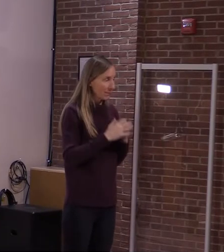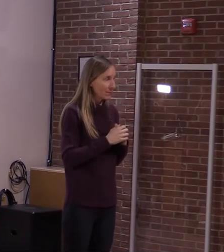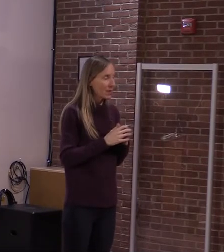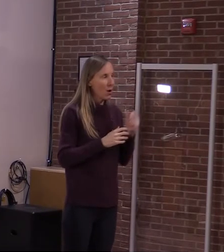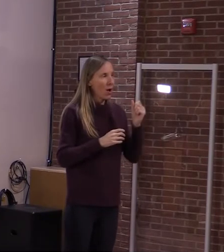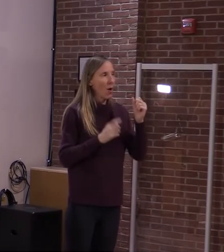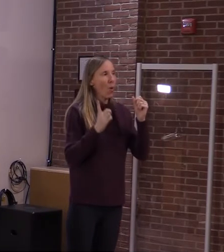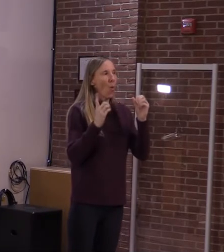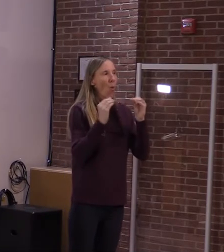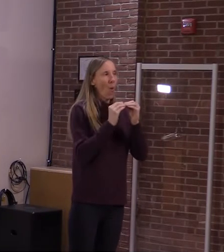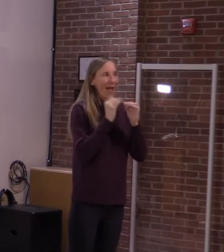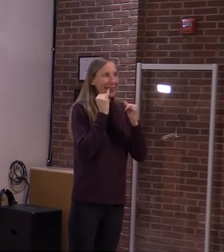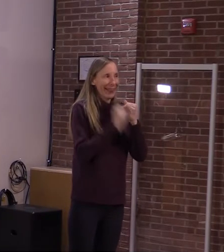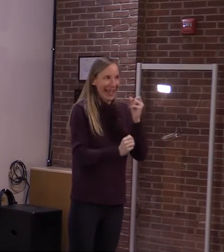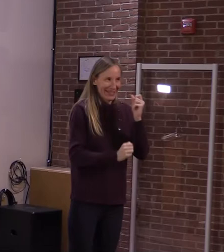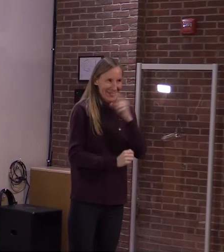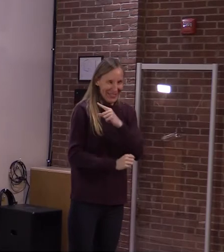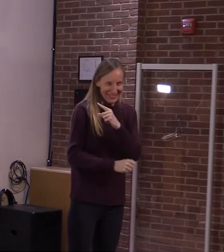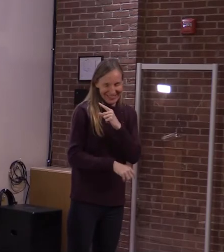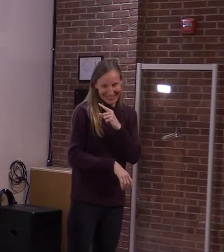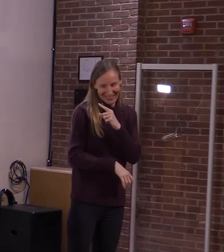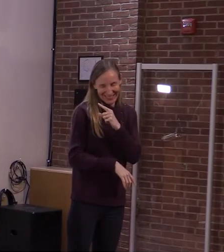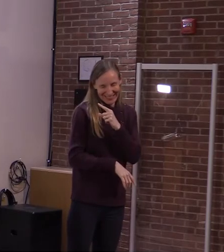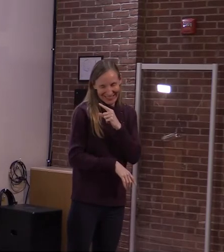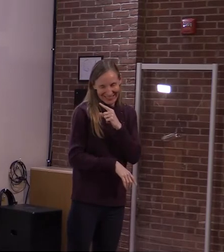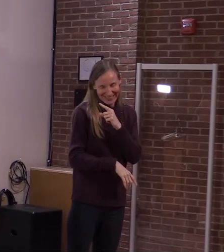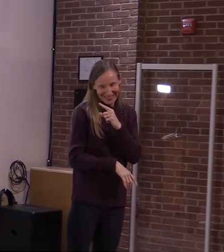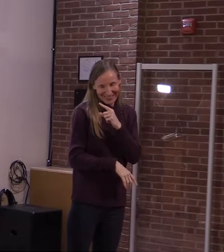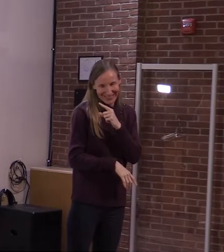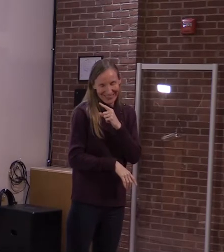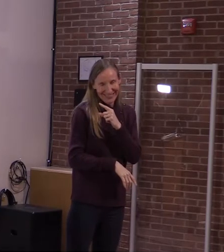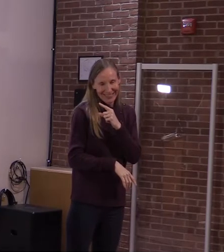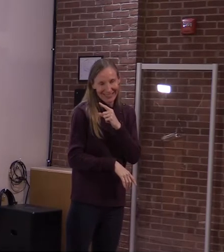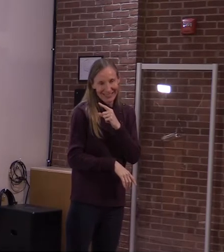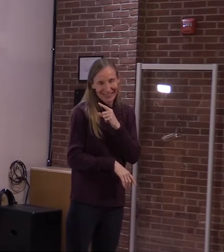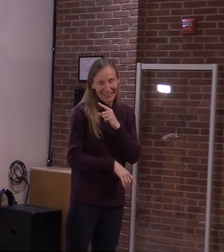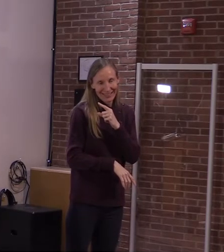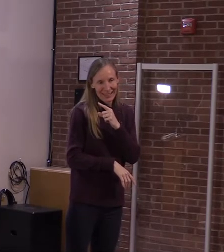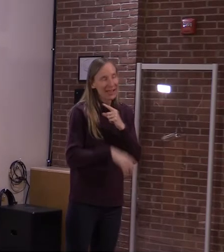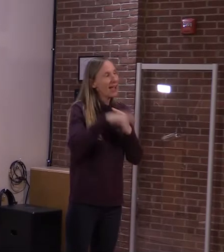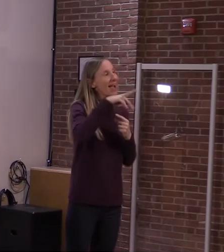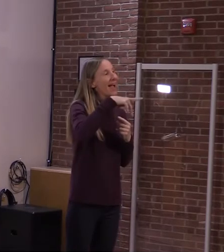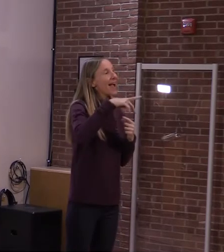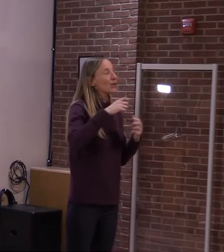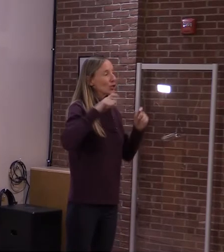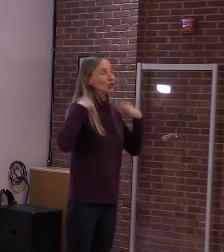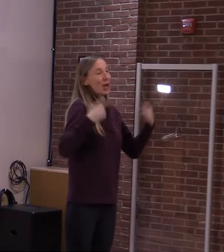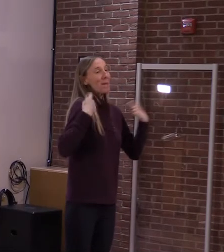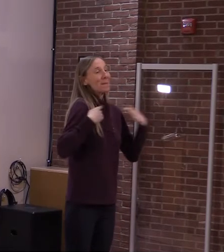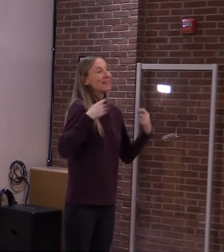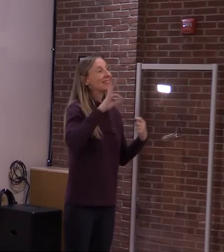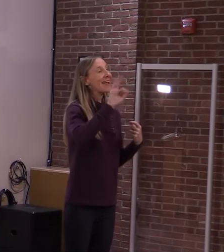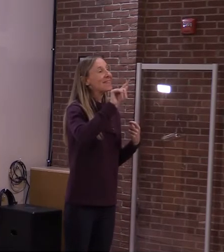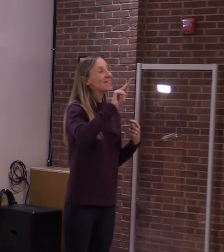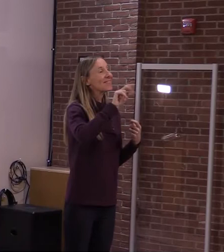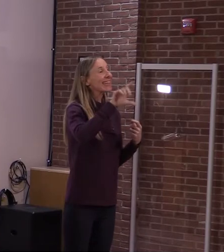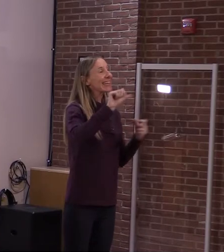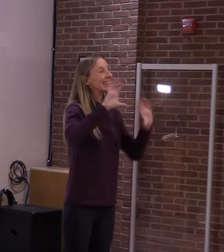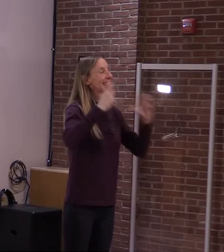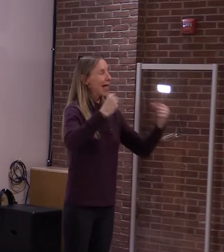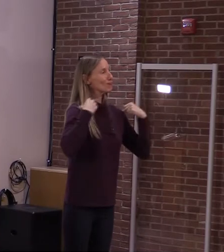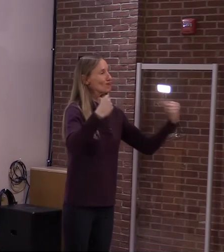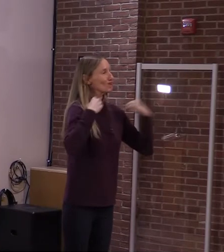Okay, and I just have one follow-up. Speaking of gyms, when will fitness classes resume, and will that be after July